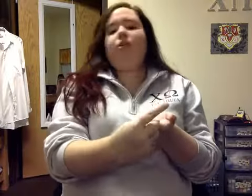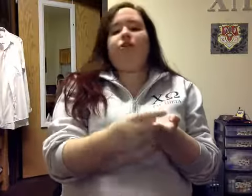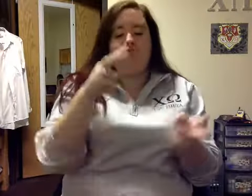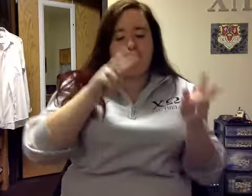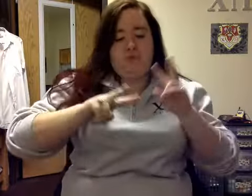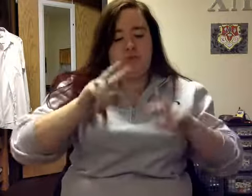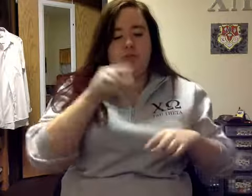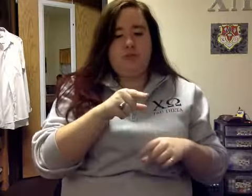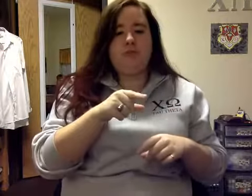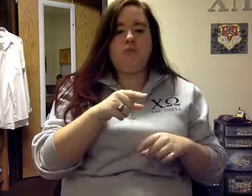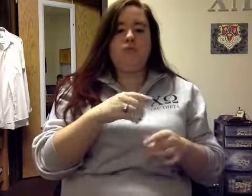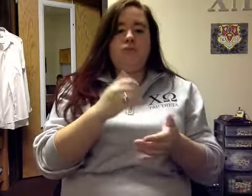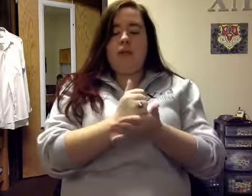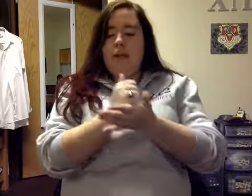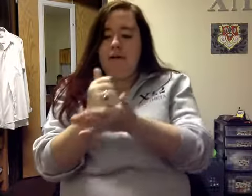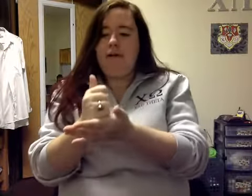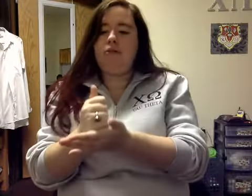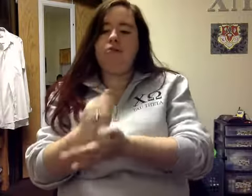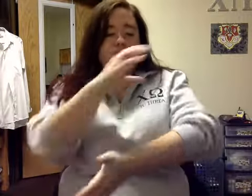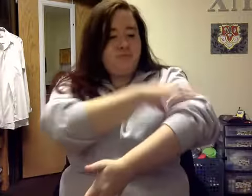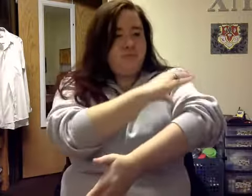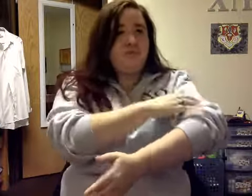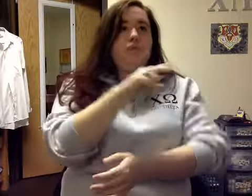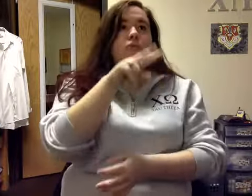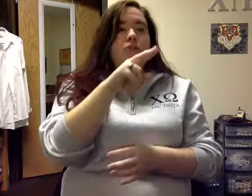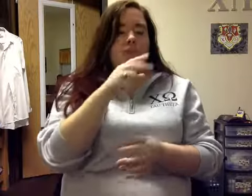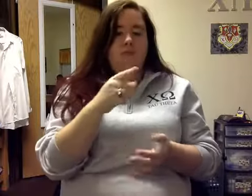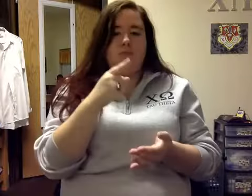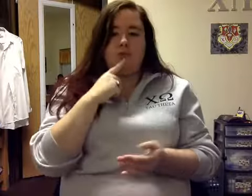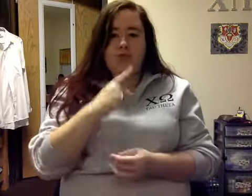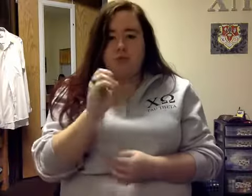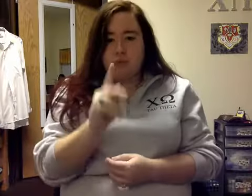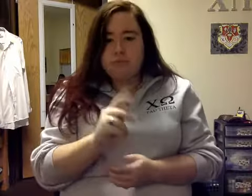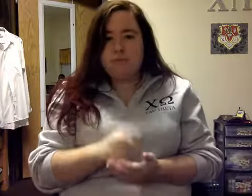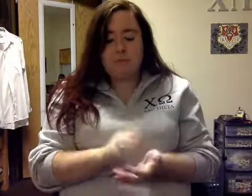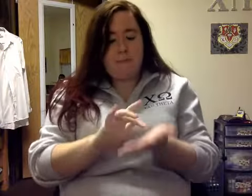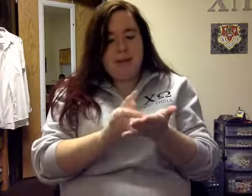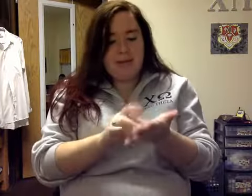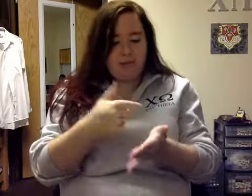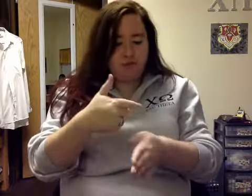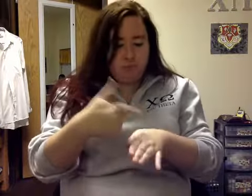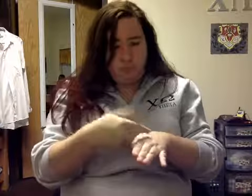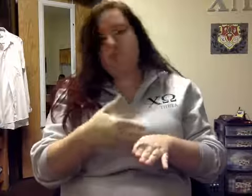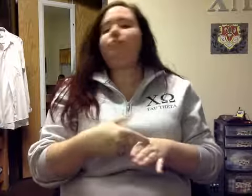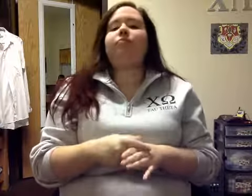vital signs, assist the physician, and give you the medications. The doctor is concentrating his efforts on what he is doing with